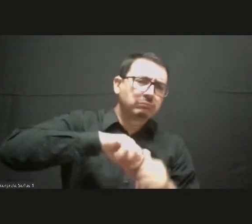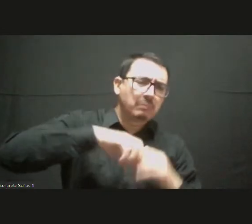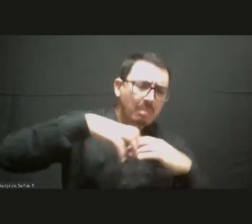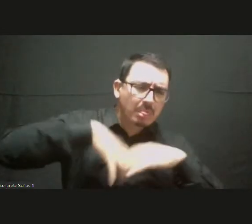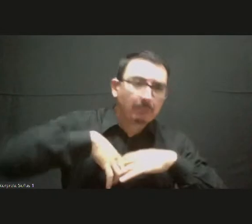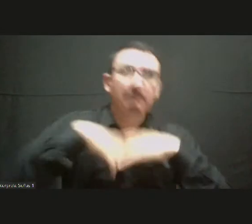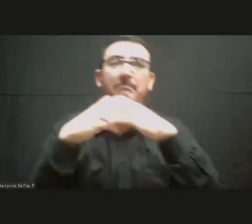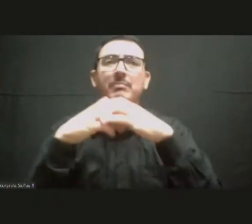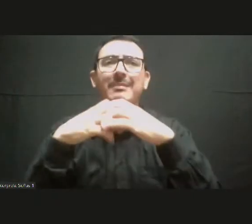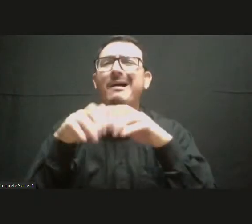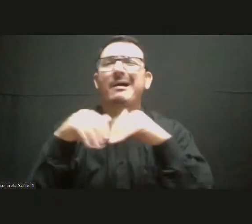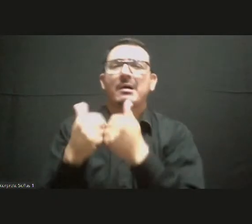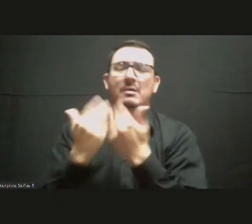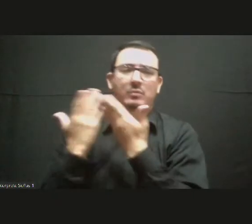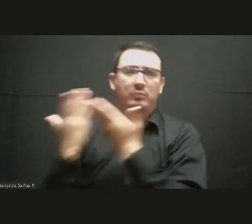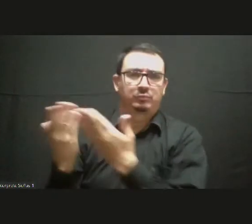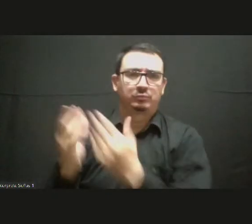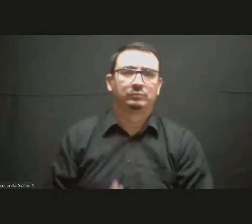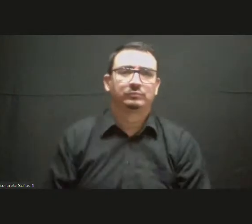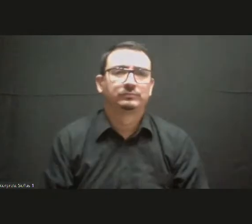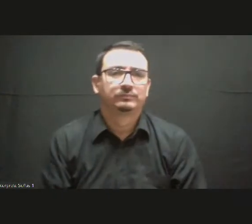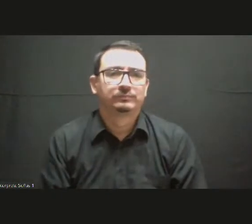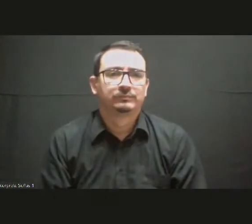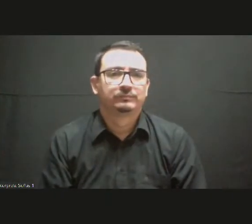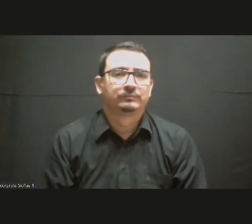Next, are you there, Mr. Just?